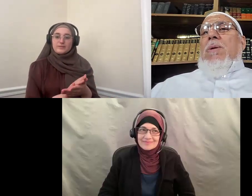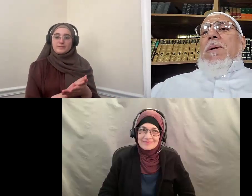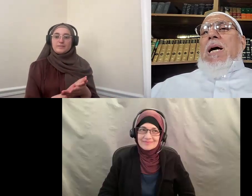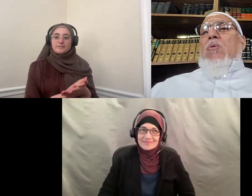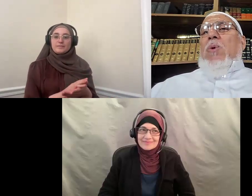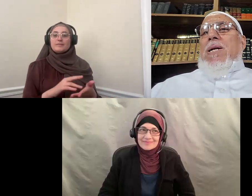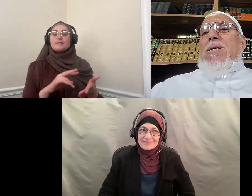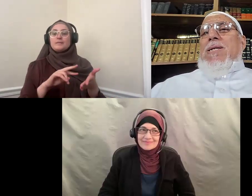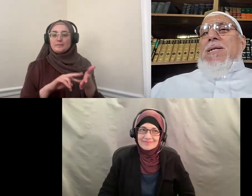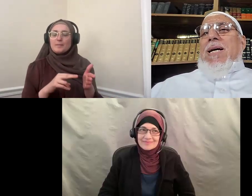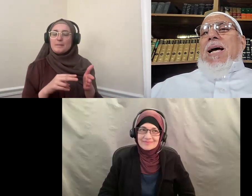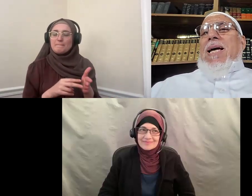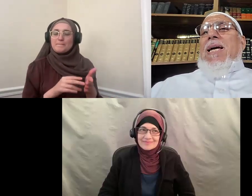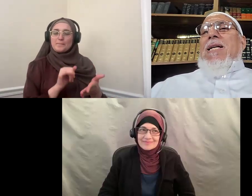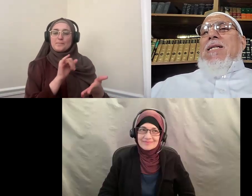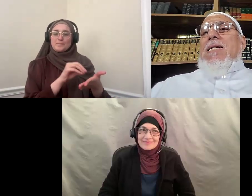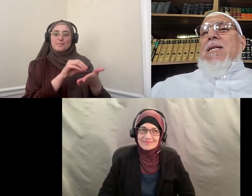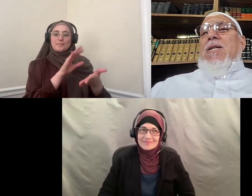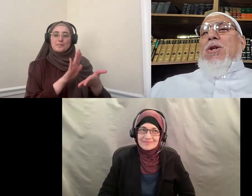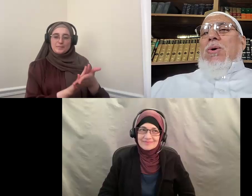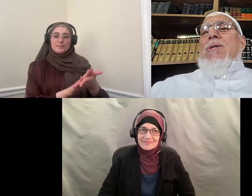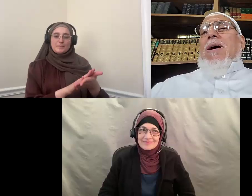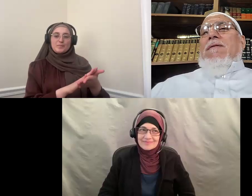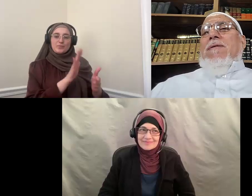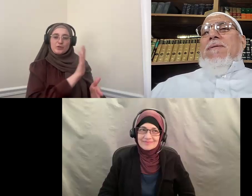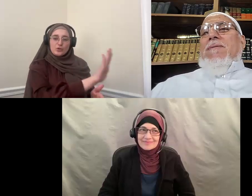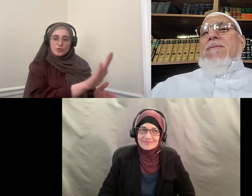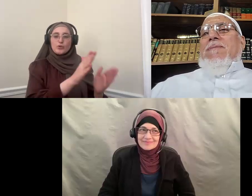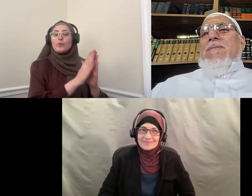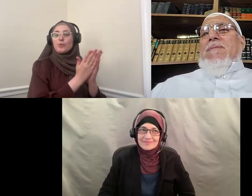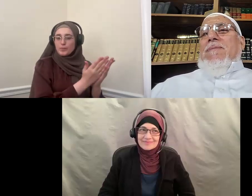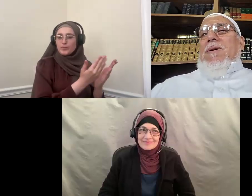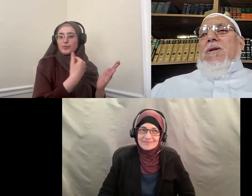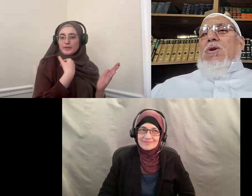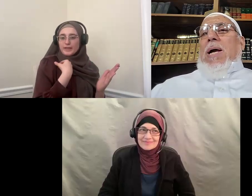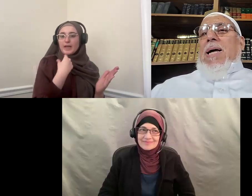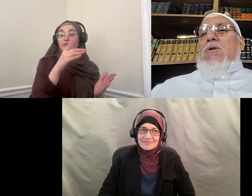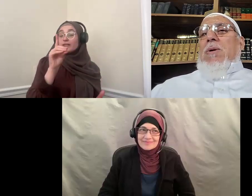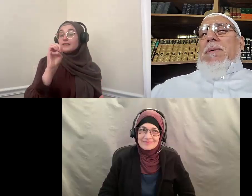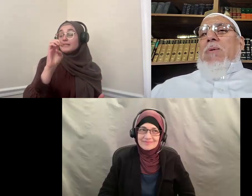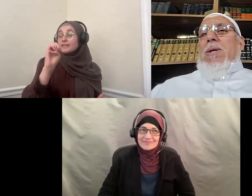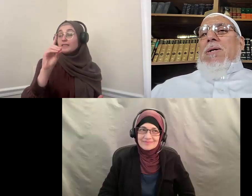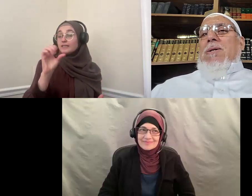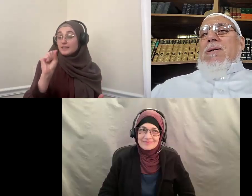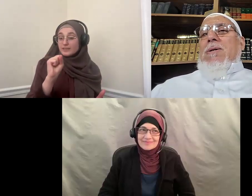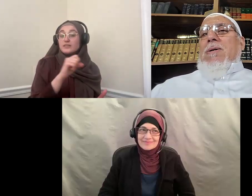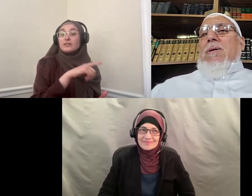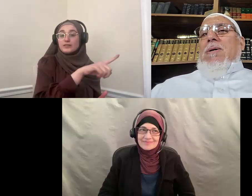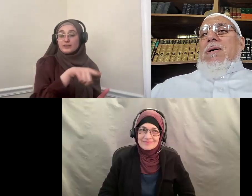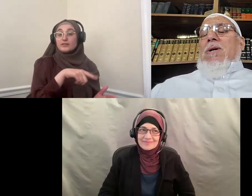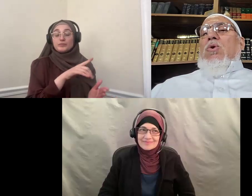And you will be a witness against yourself. Your hands will be a